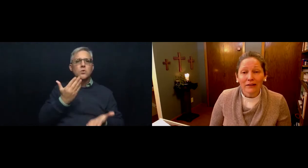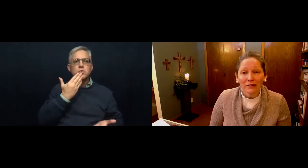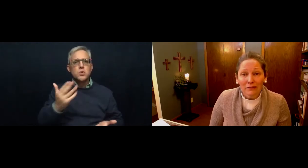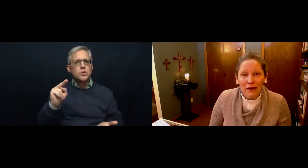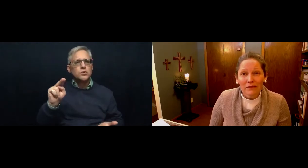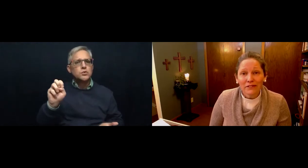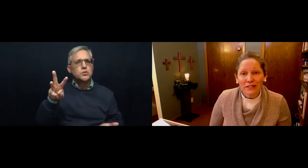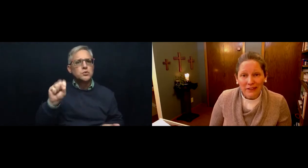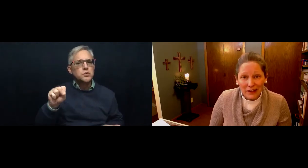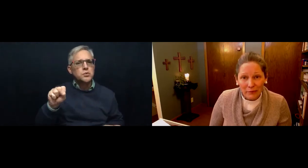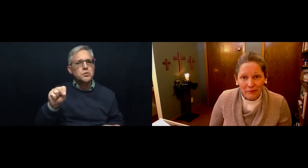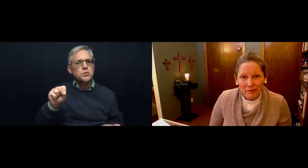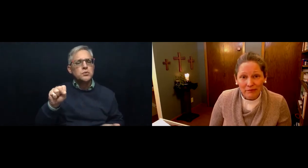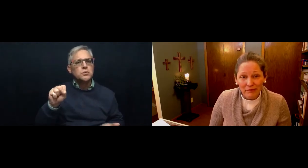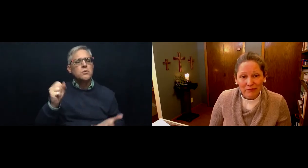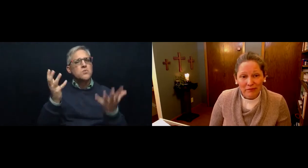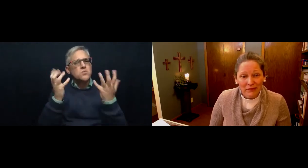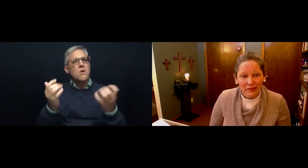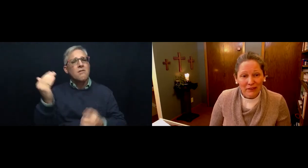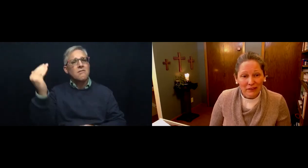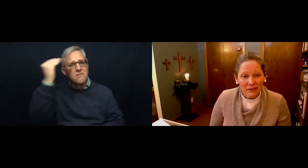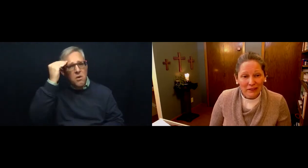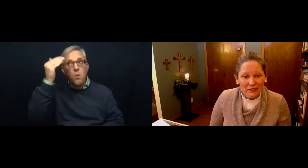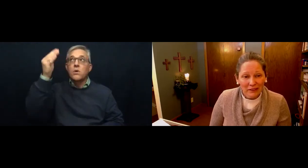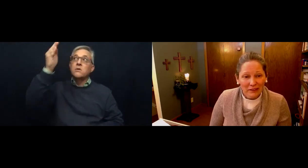God loves them.